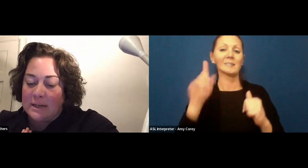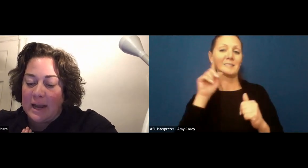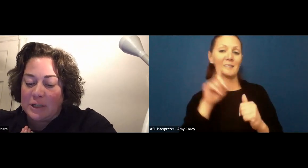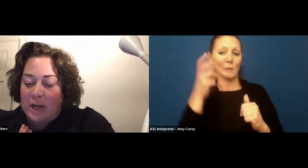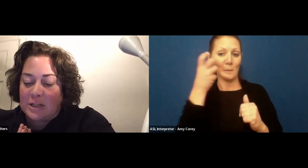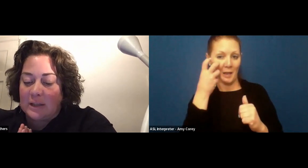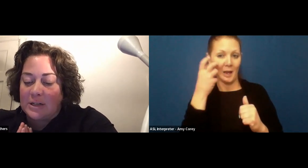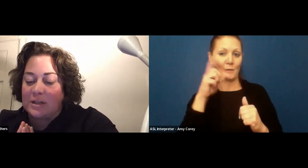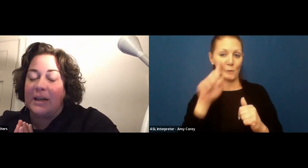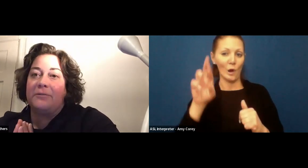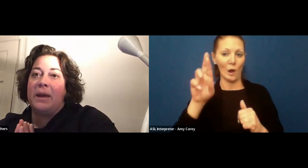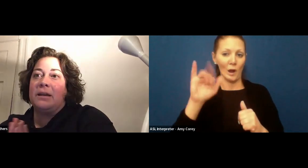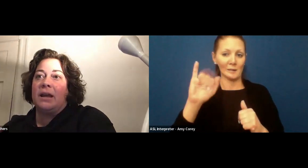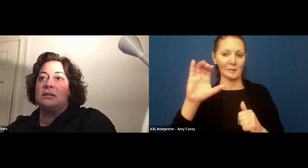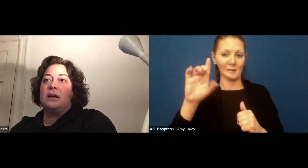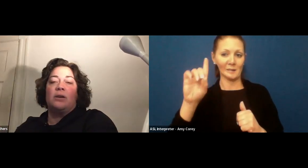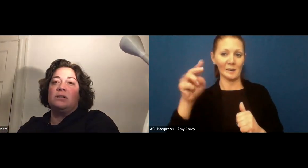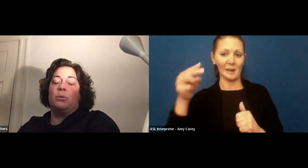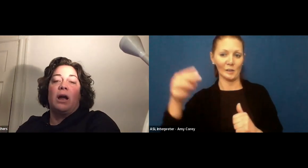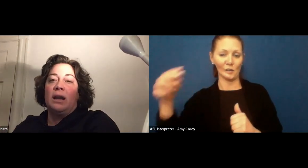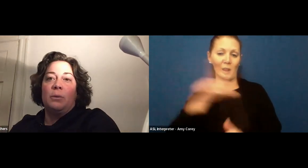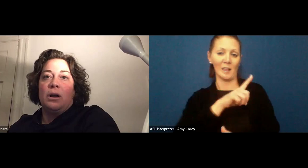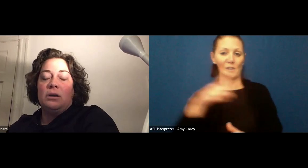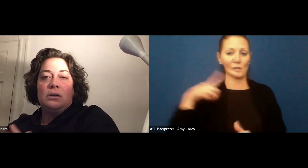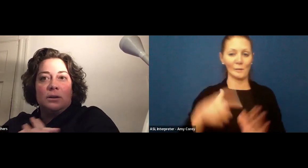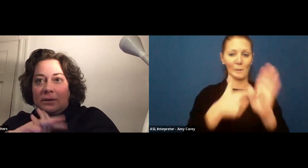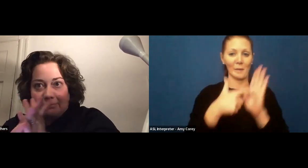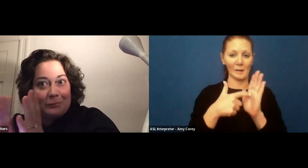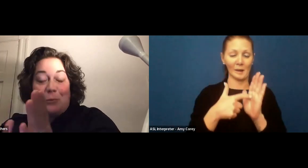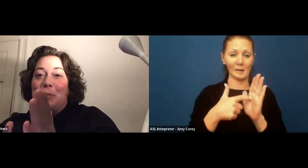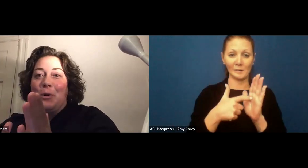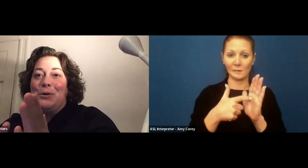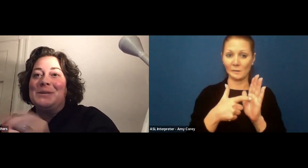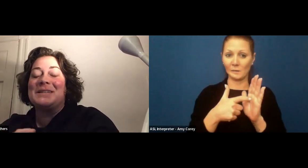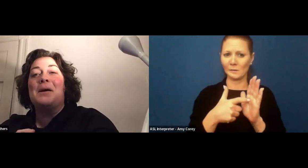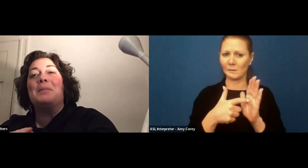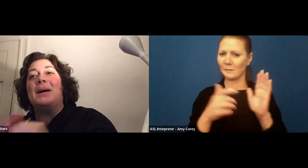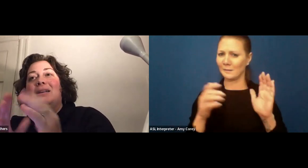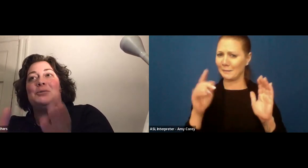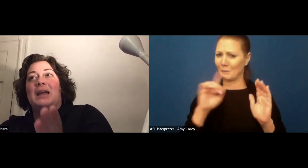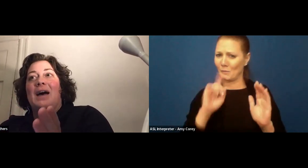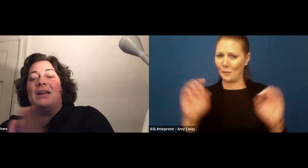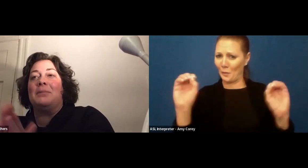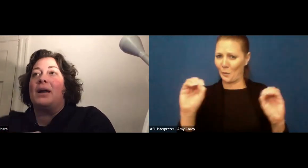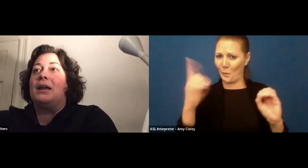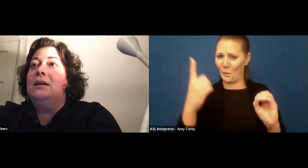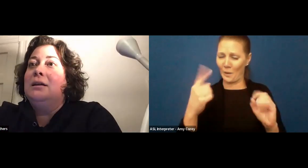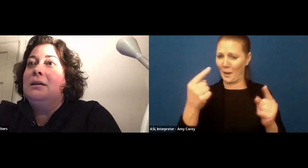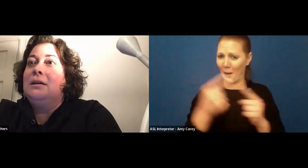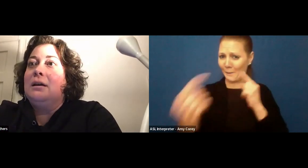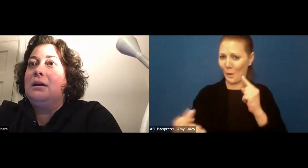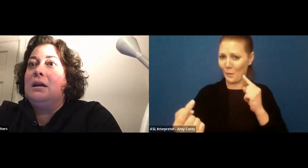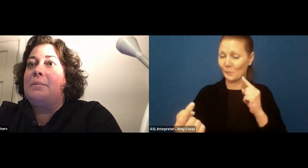RIC DDHH legislative mandates. I don't see where anyone would pose, but do we have